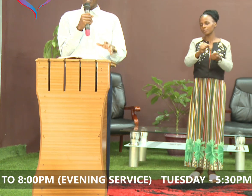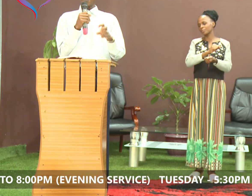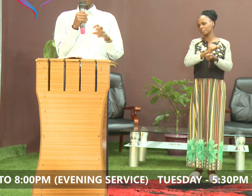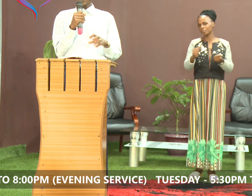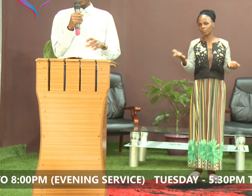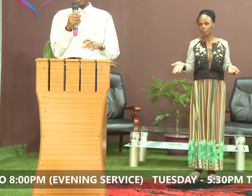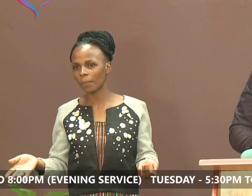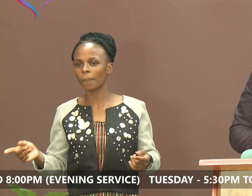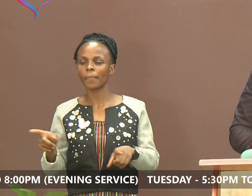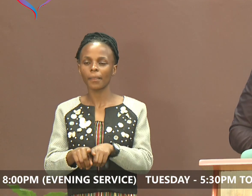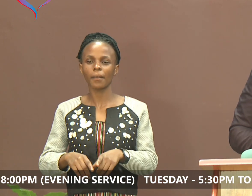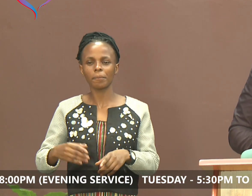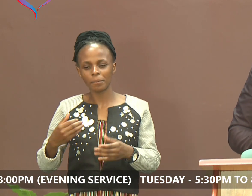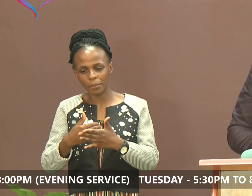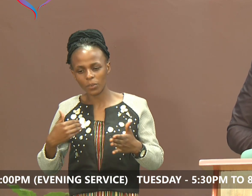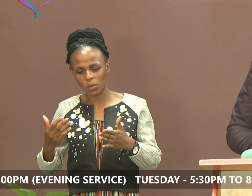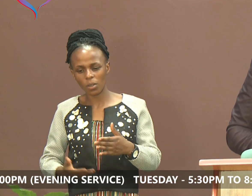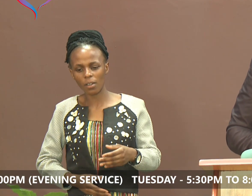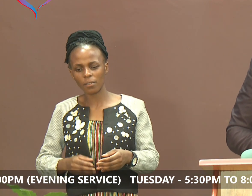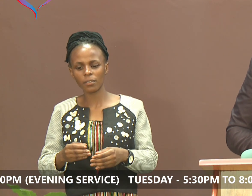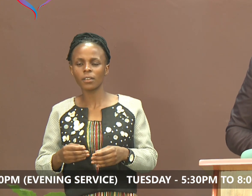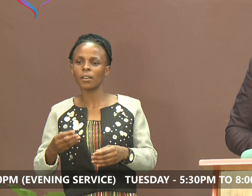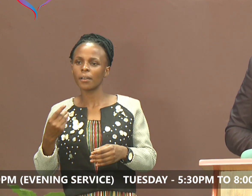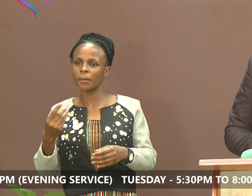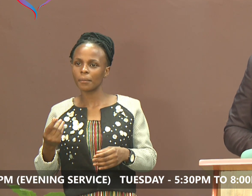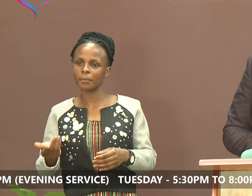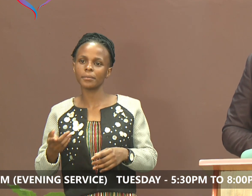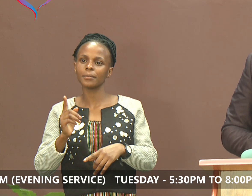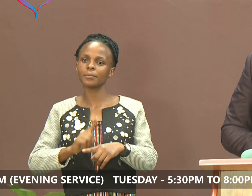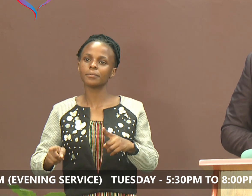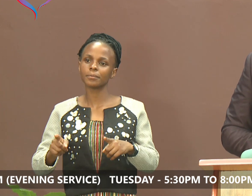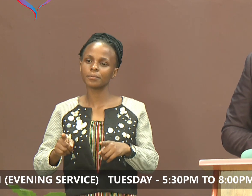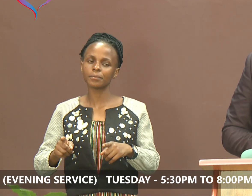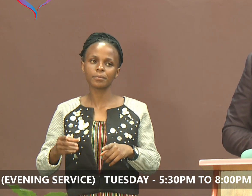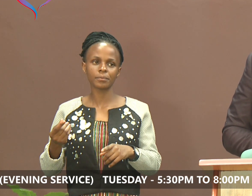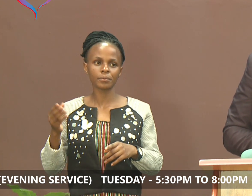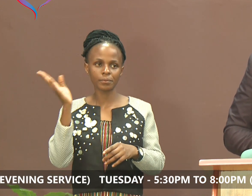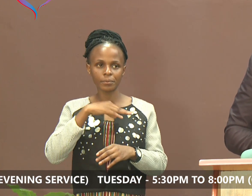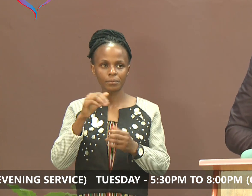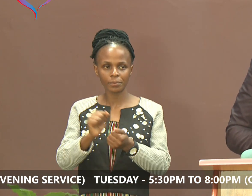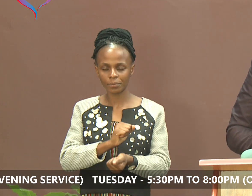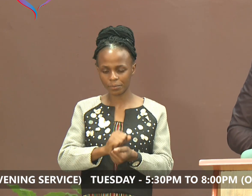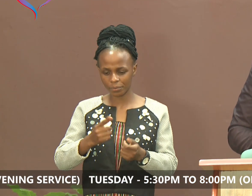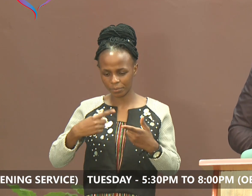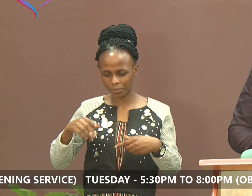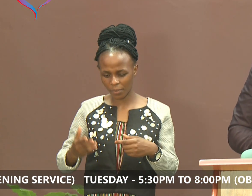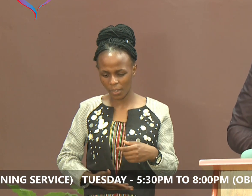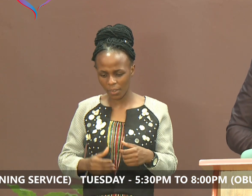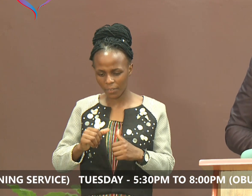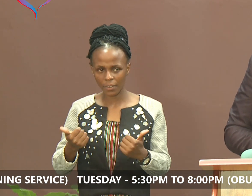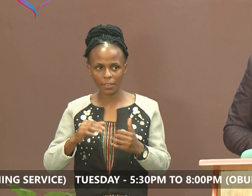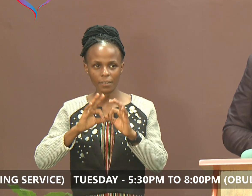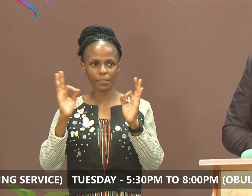Then we have those that didn't have money, they were poor. But when money came, still they were destroyed. Again, we have another family. Twinayo